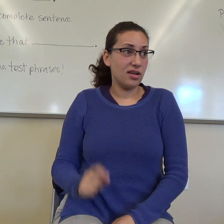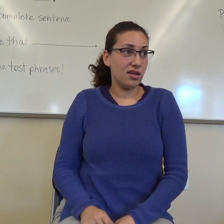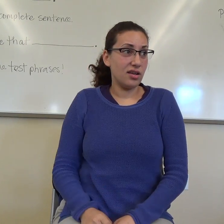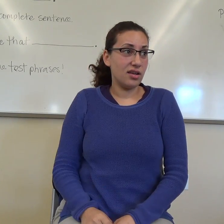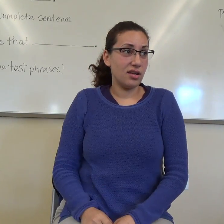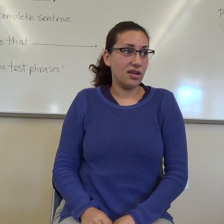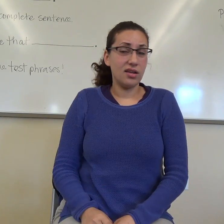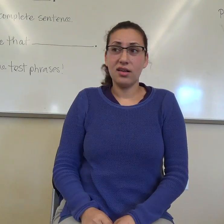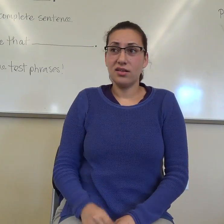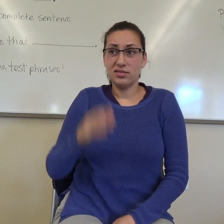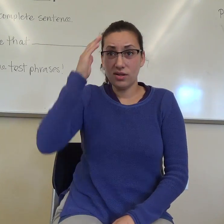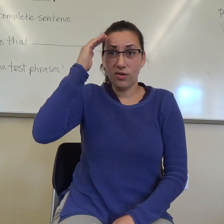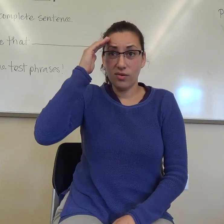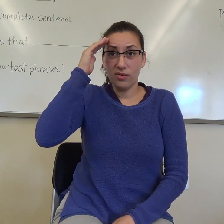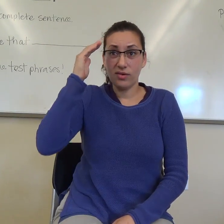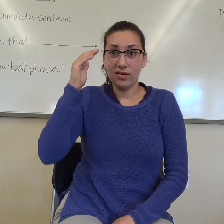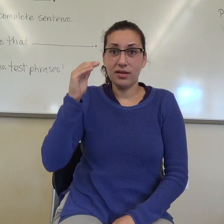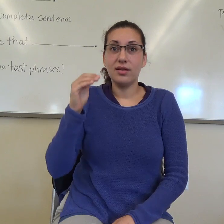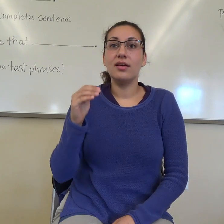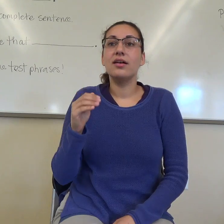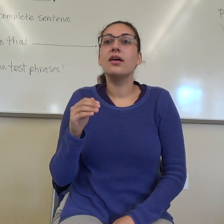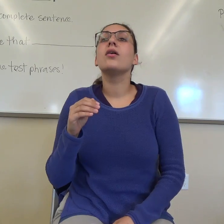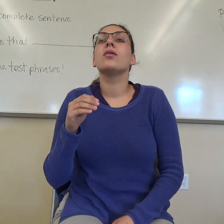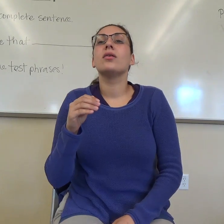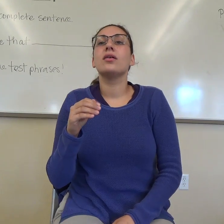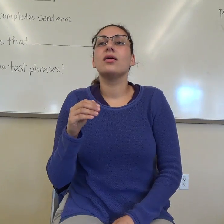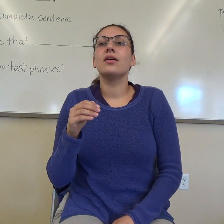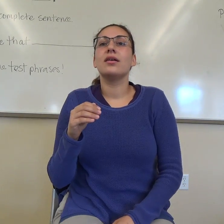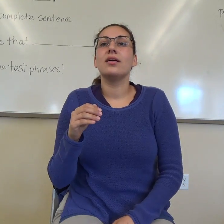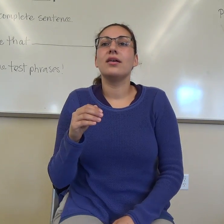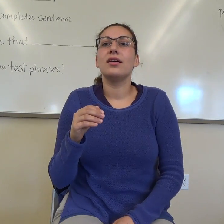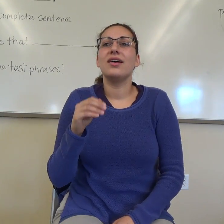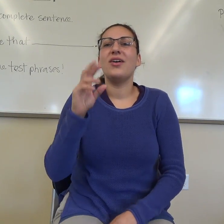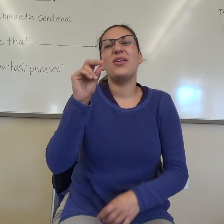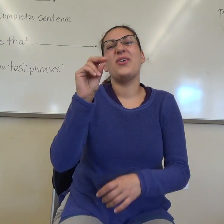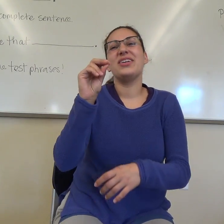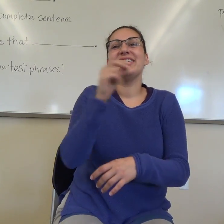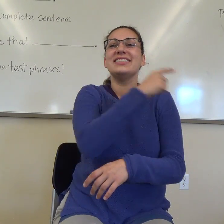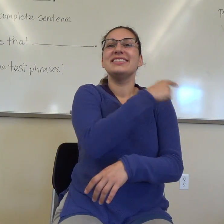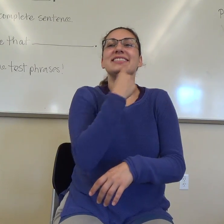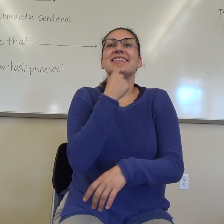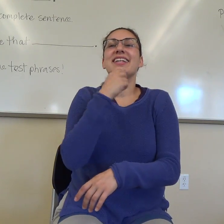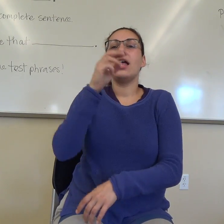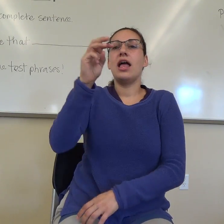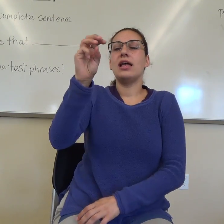September 16th. Yeah, this date,